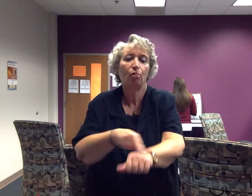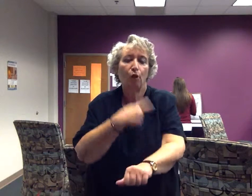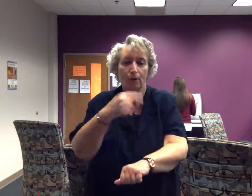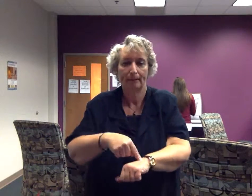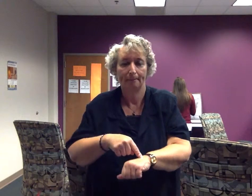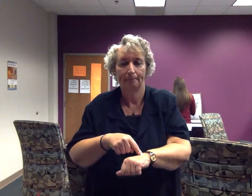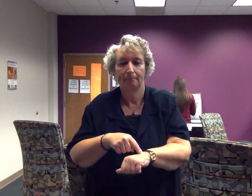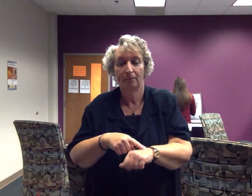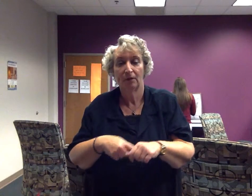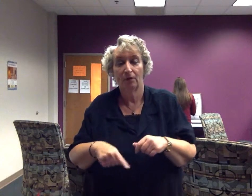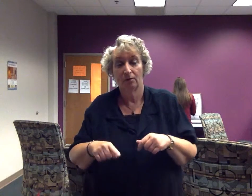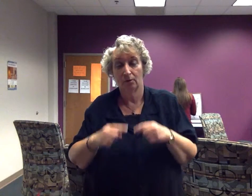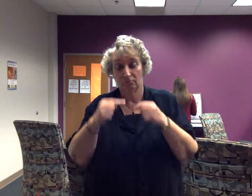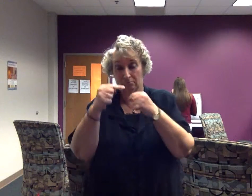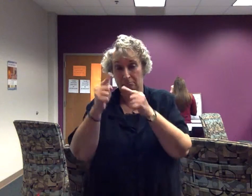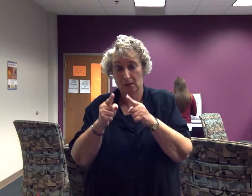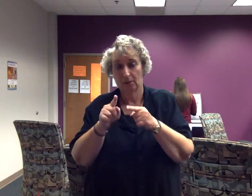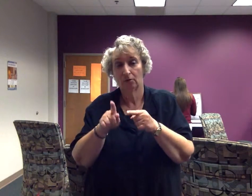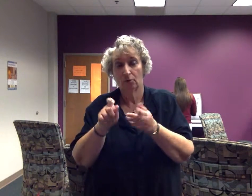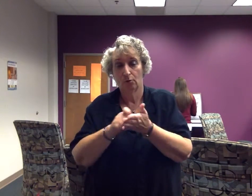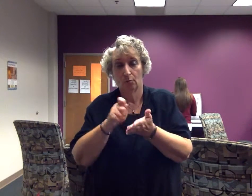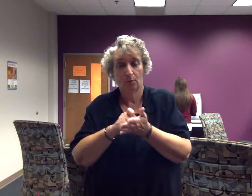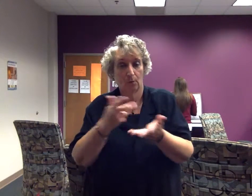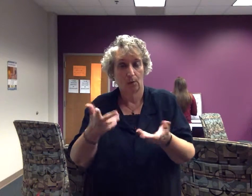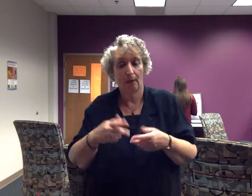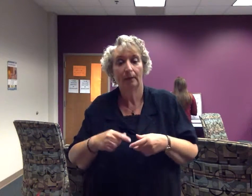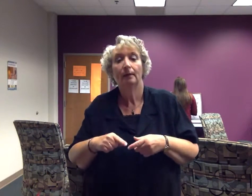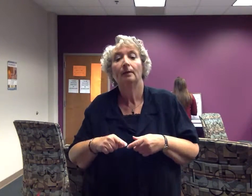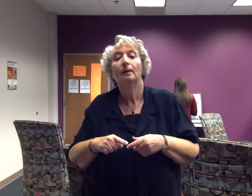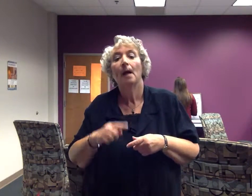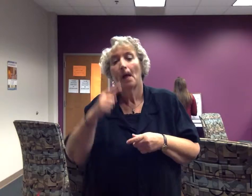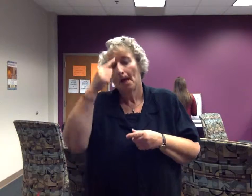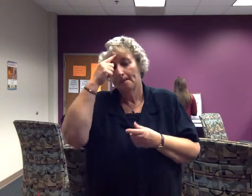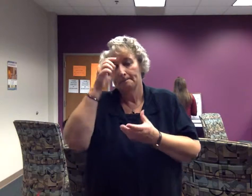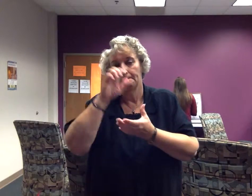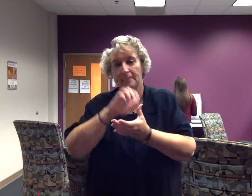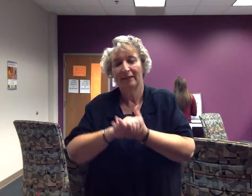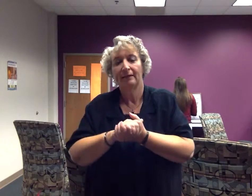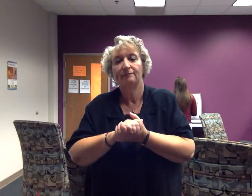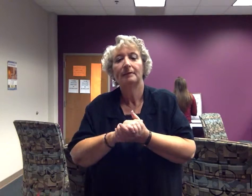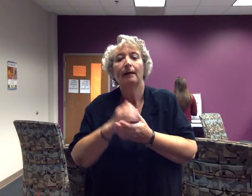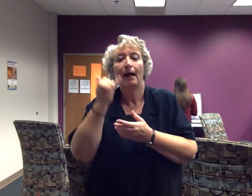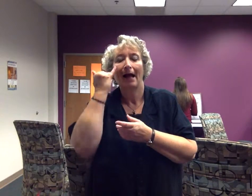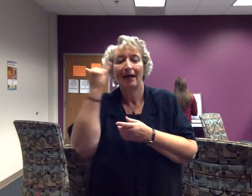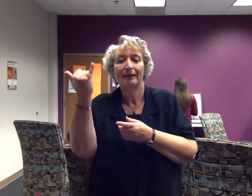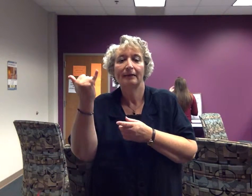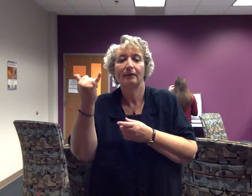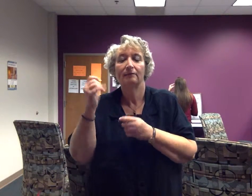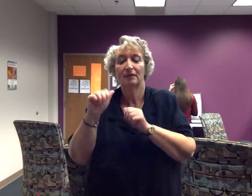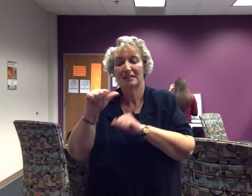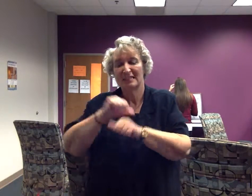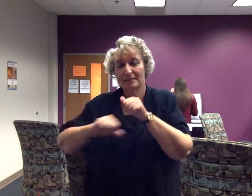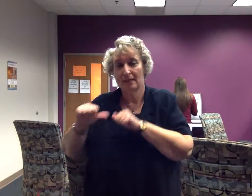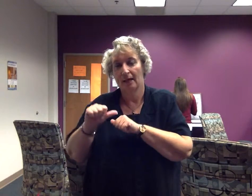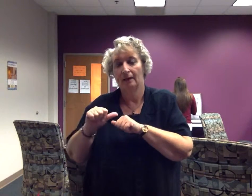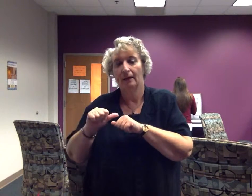The beliefs and ideals of a society influence social,